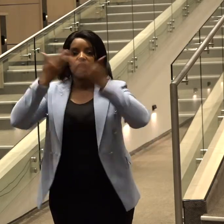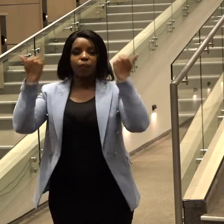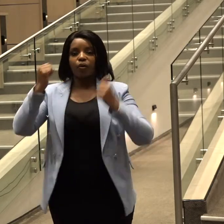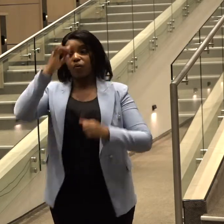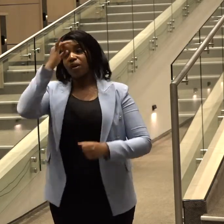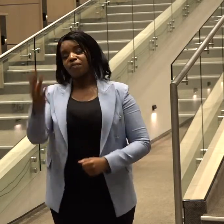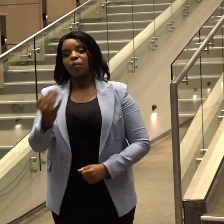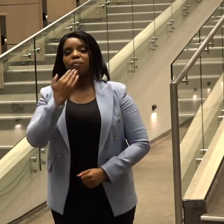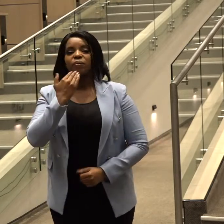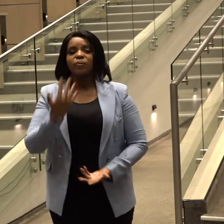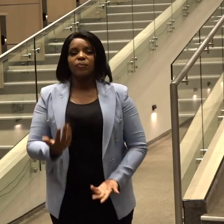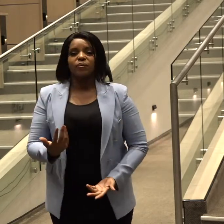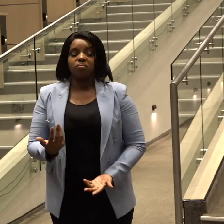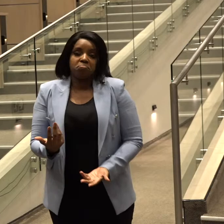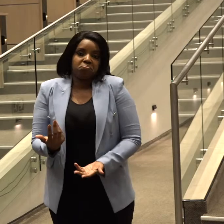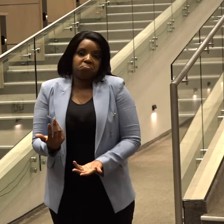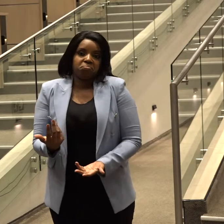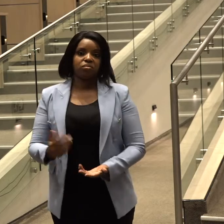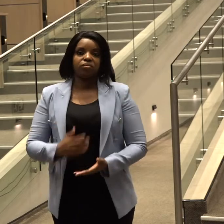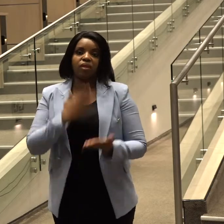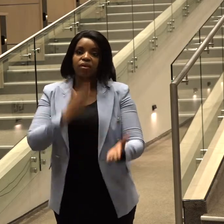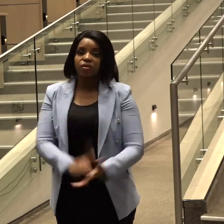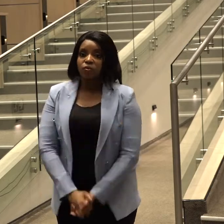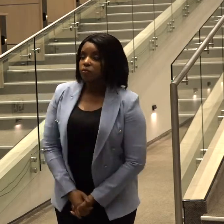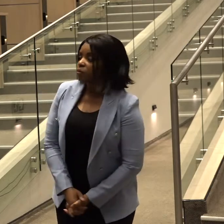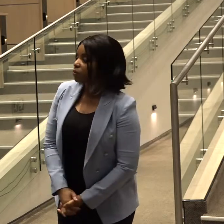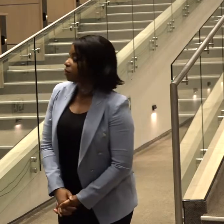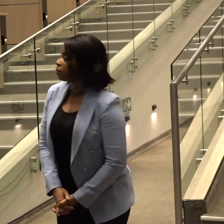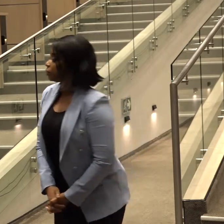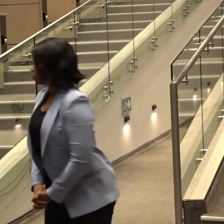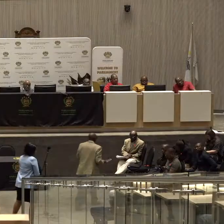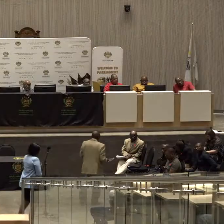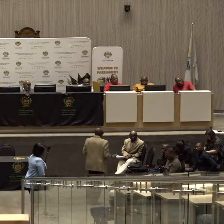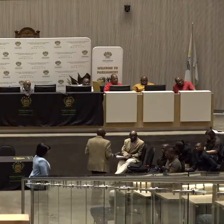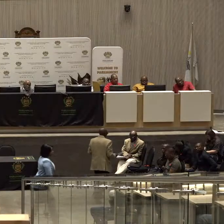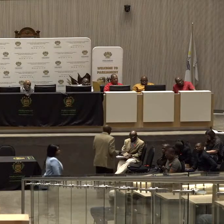report all those concerns thank you